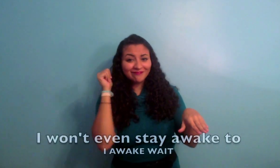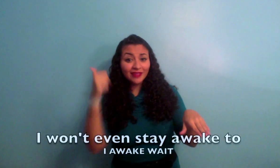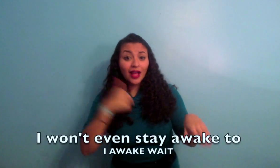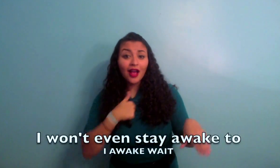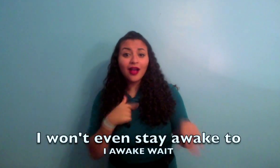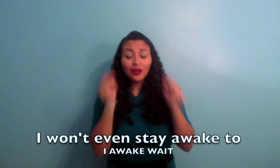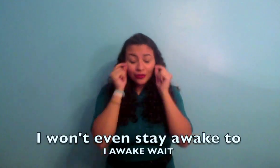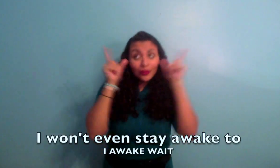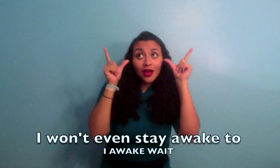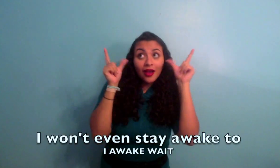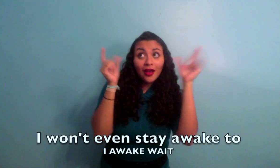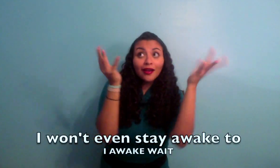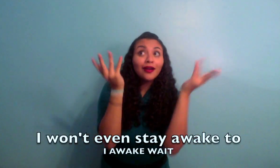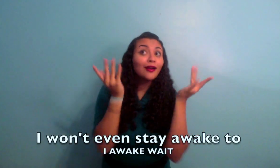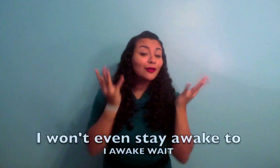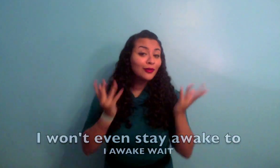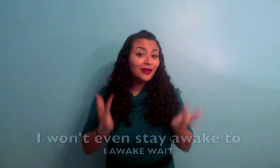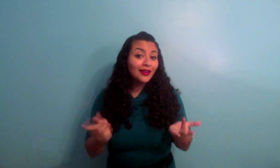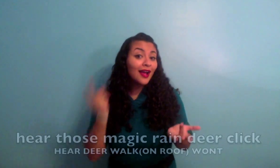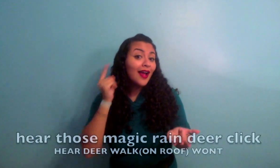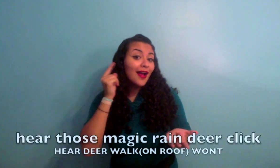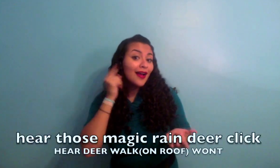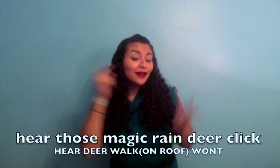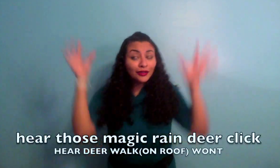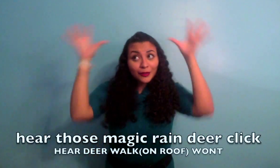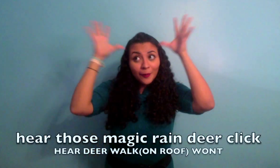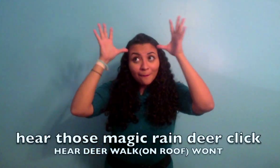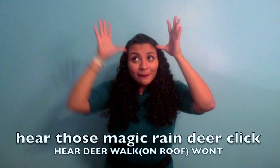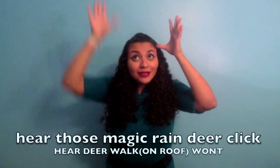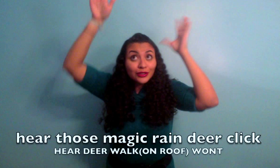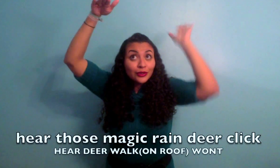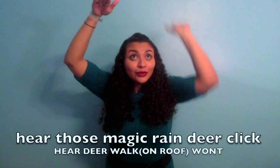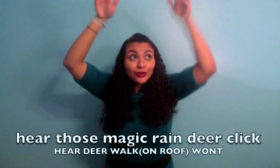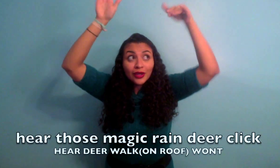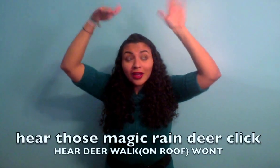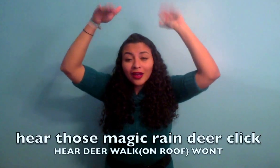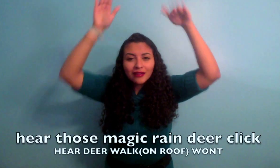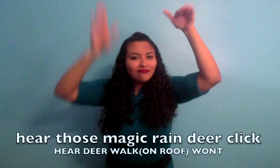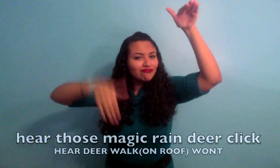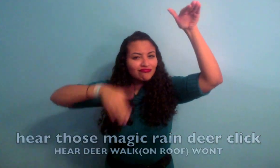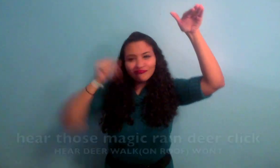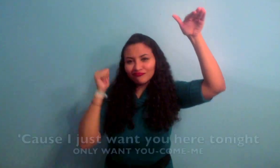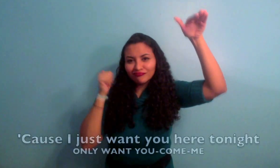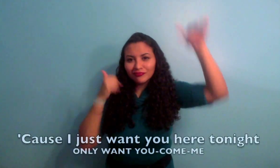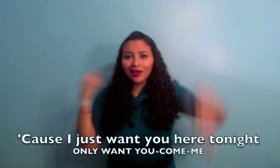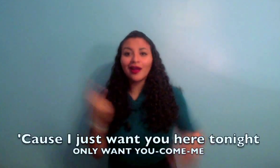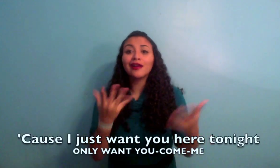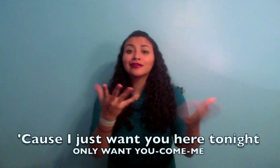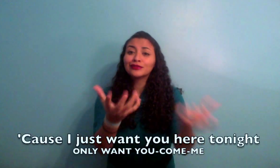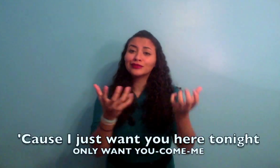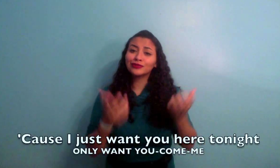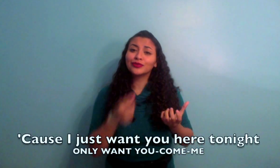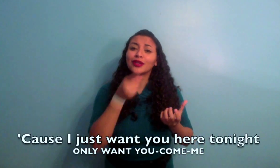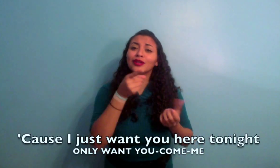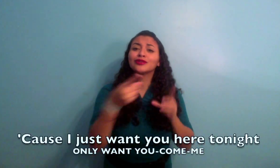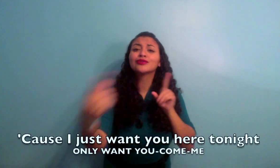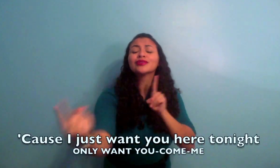won't even stay awake to Do the magic rain that's red Cause I just want you here